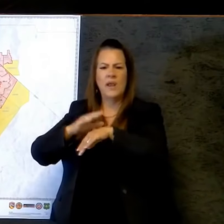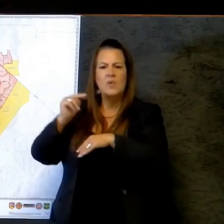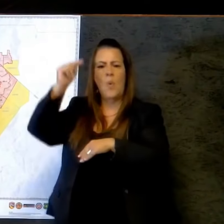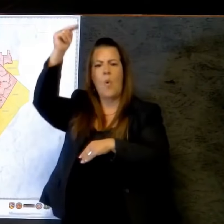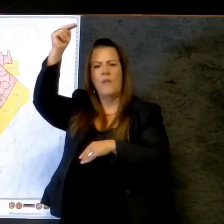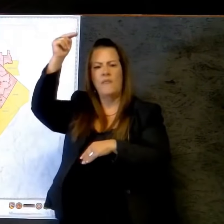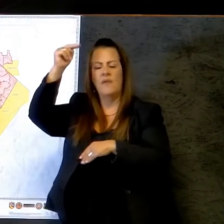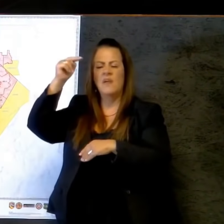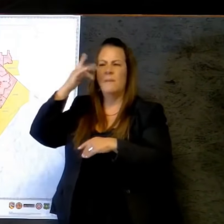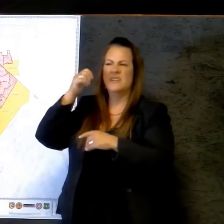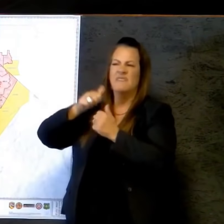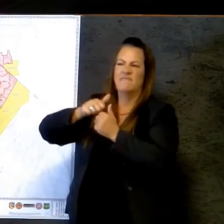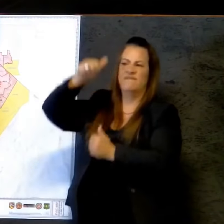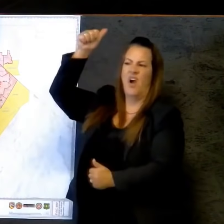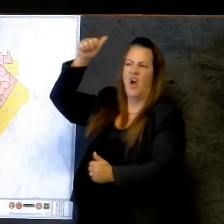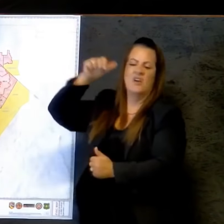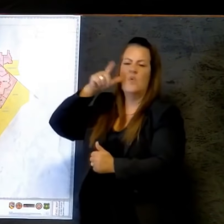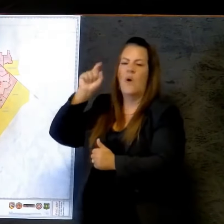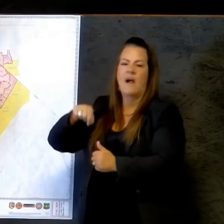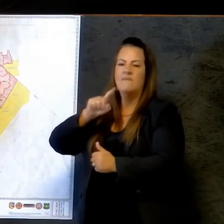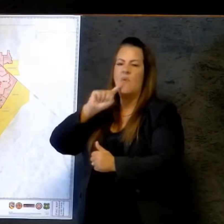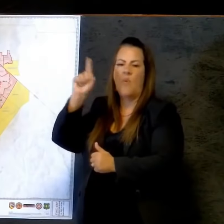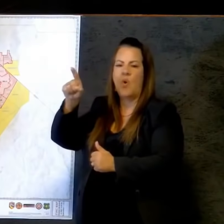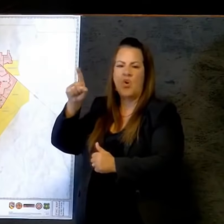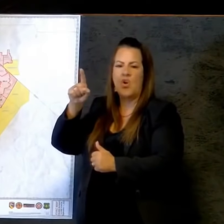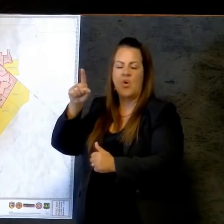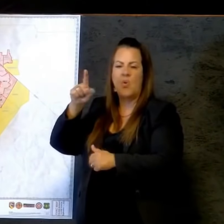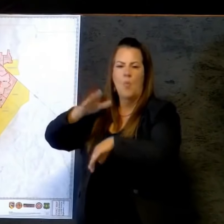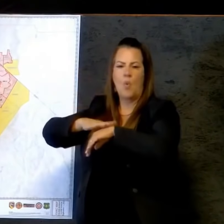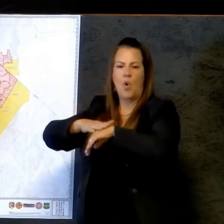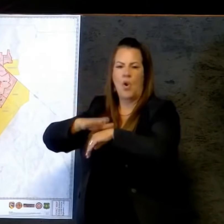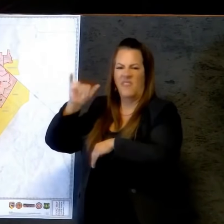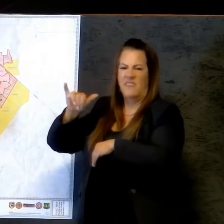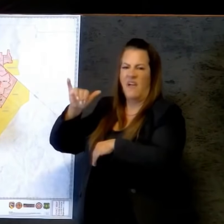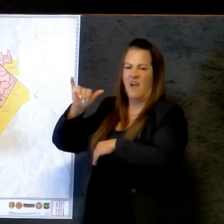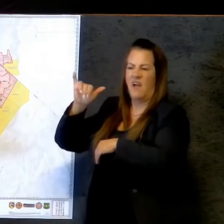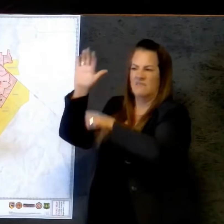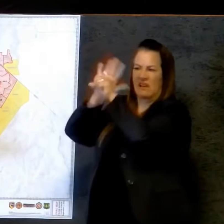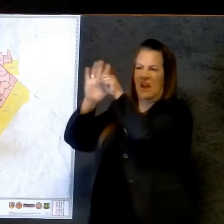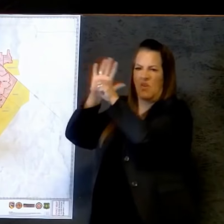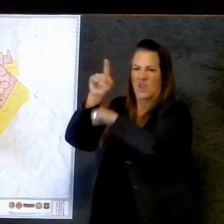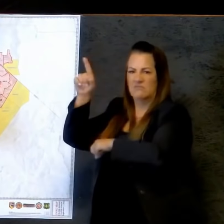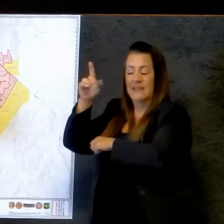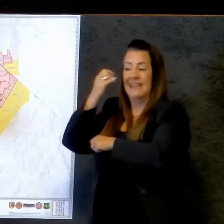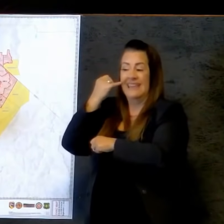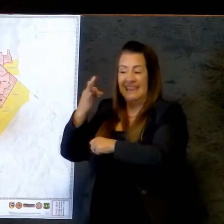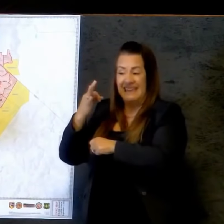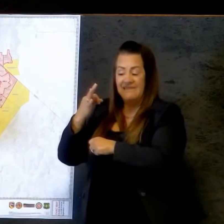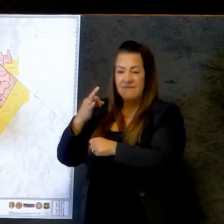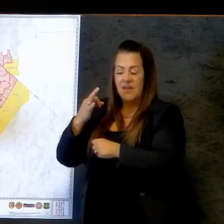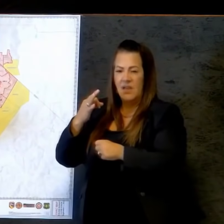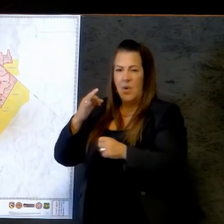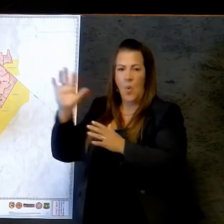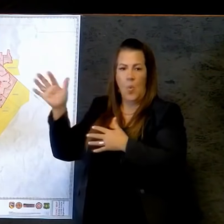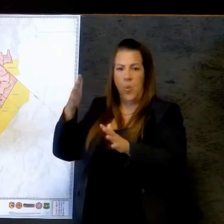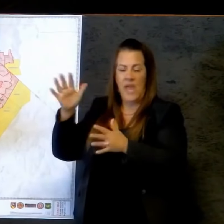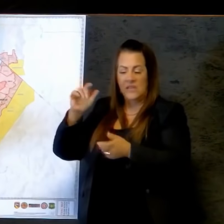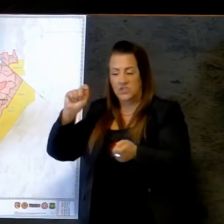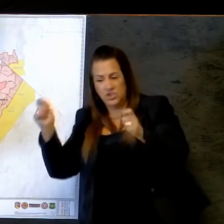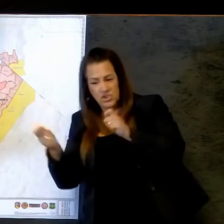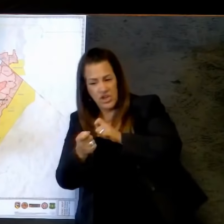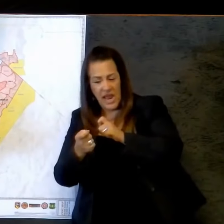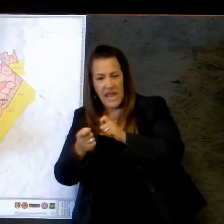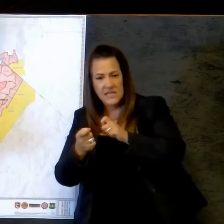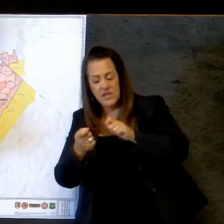enough away that we don't need to put it in a warning. If the winds happen to change and start going in that way, we will make sure we put it